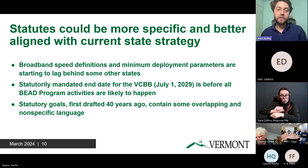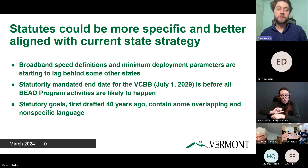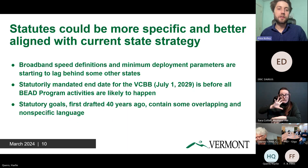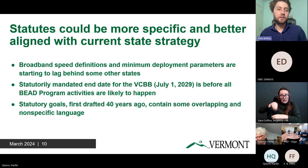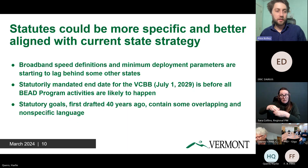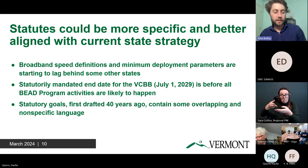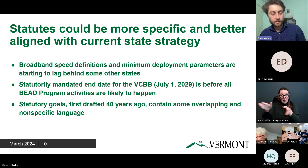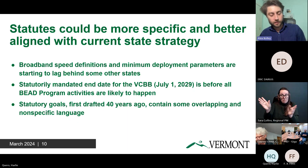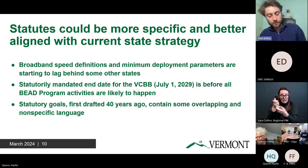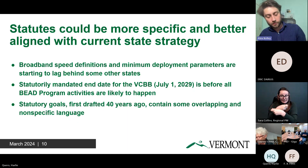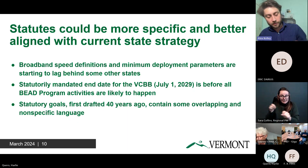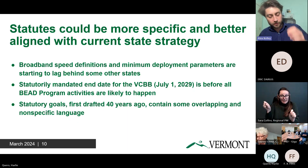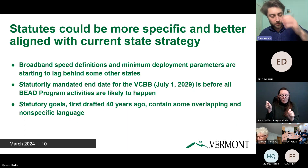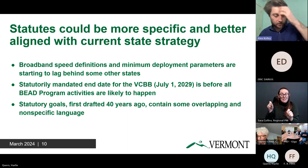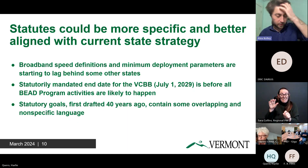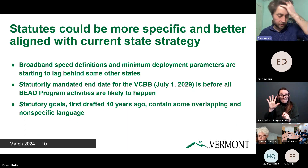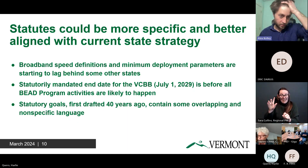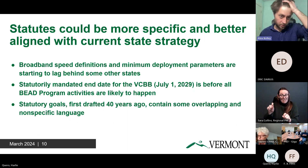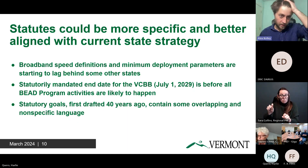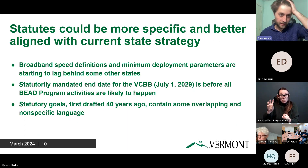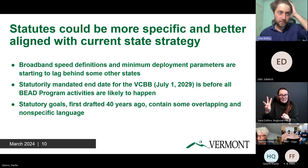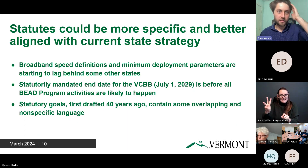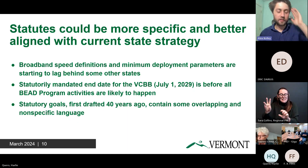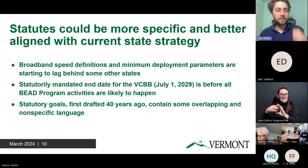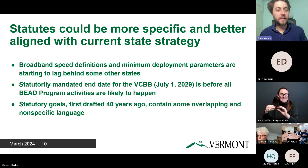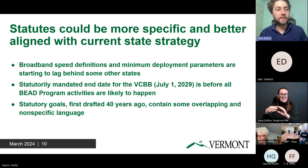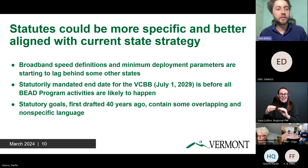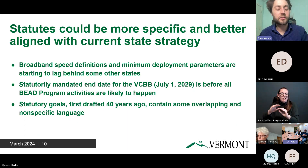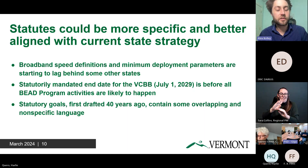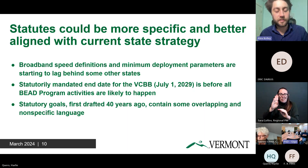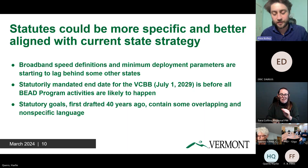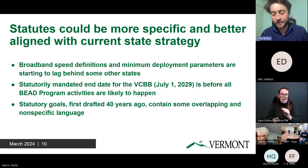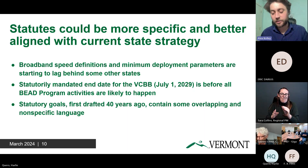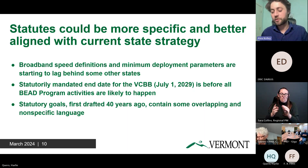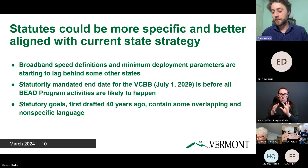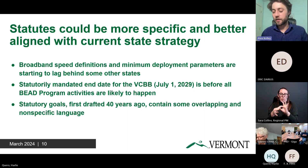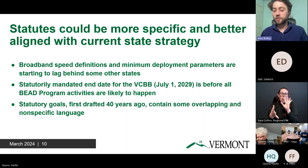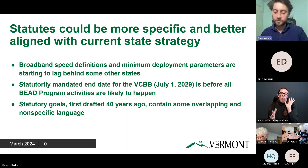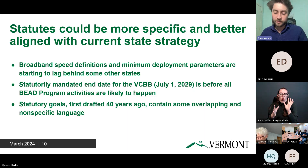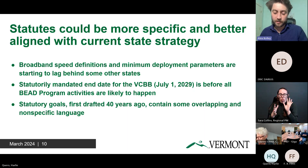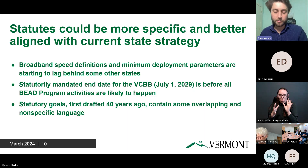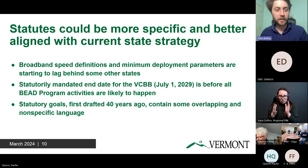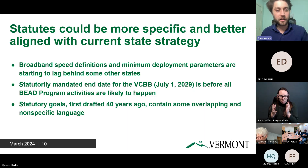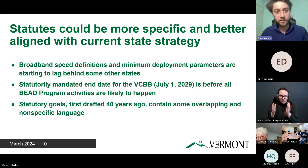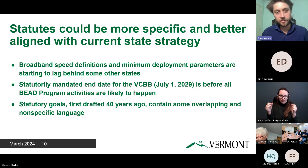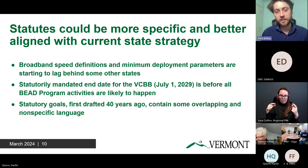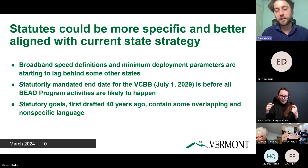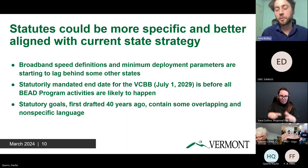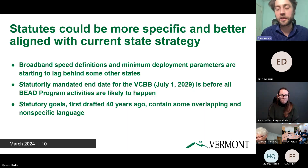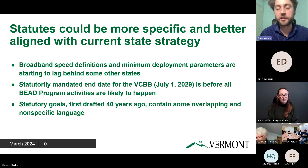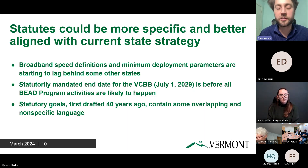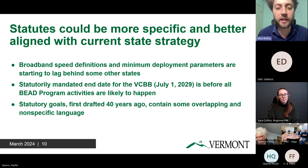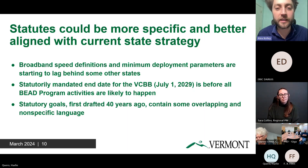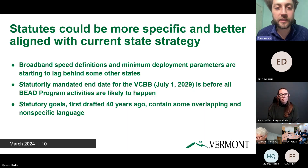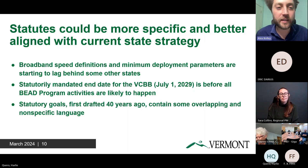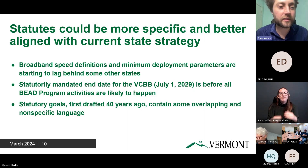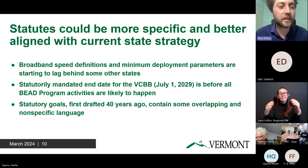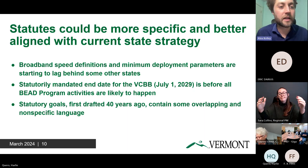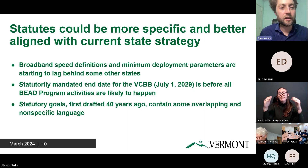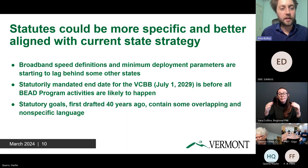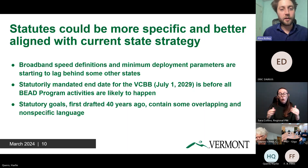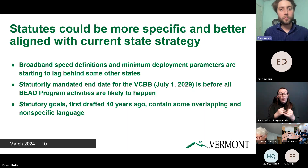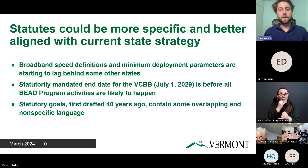Lastly, we took a look at the direction of the legislature at the statutes that govern telecommunications and telecommunications planning in